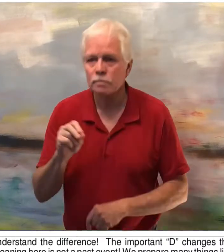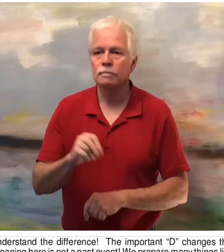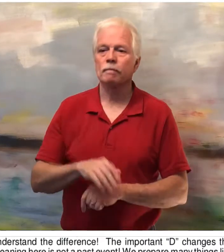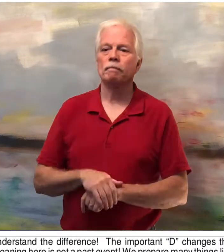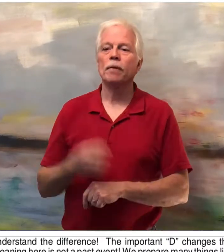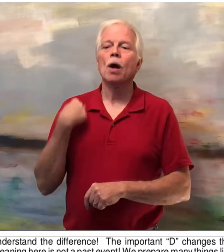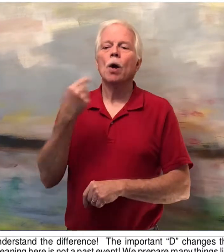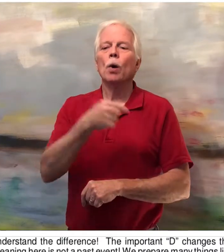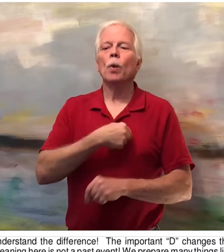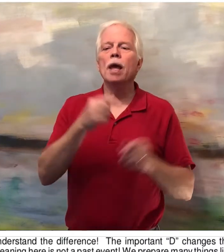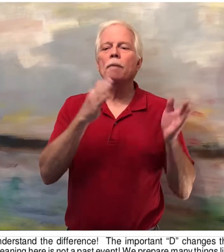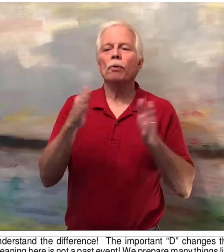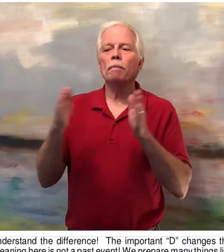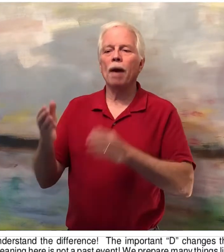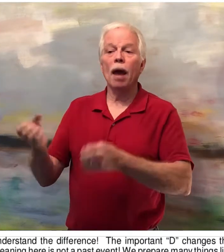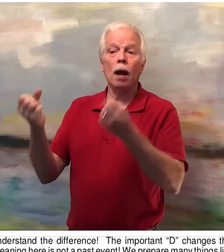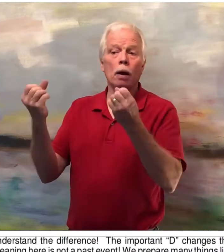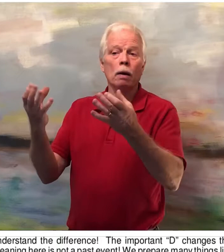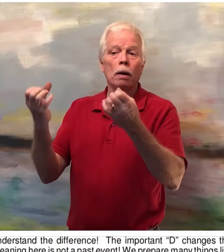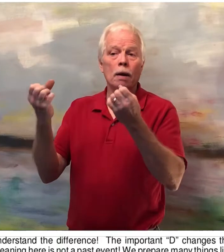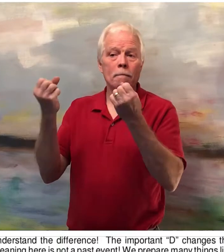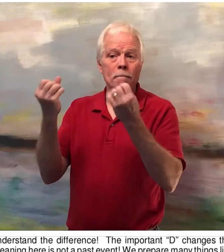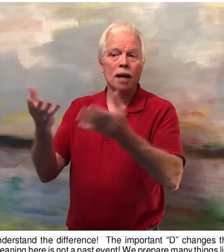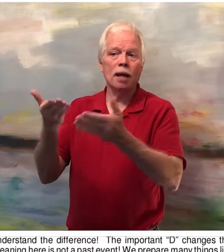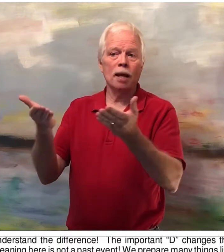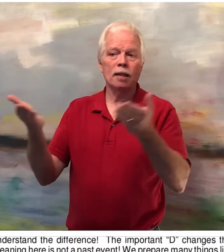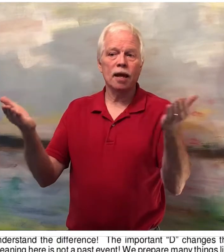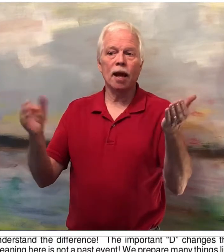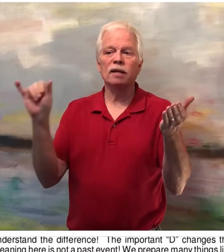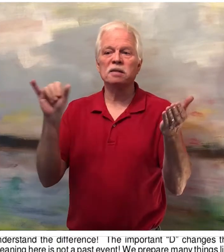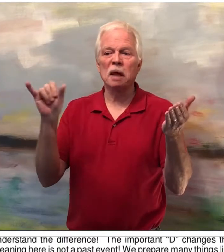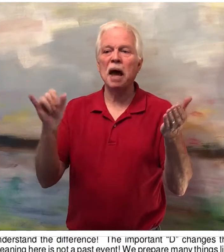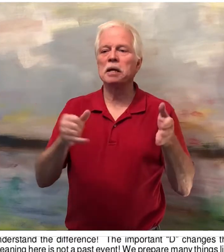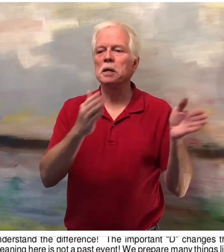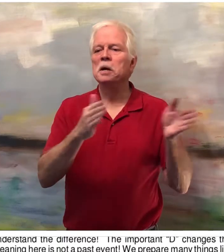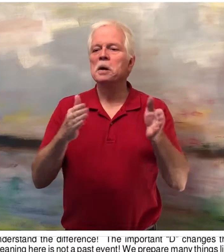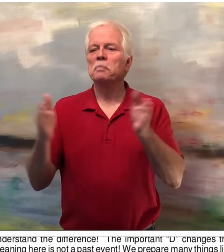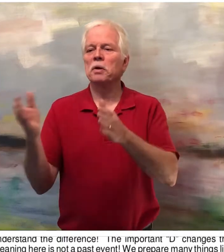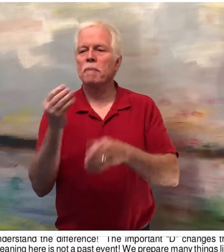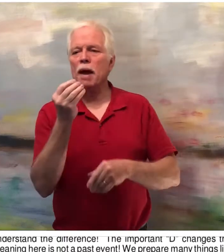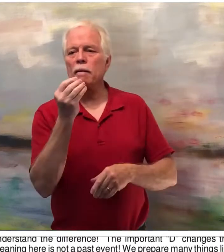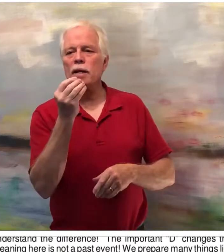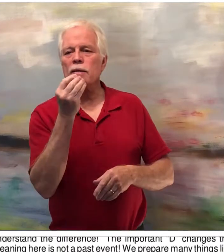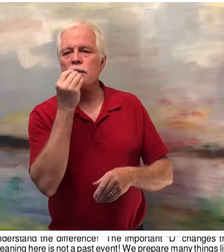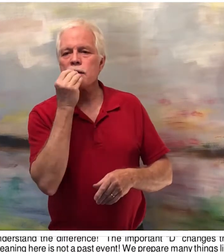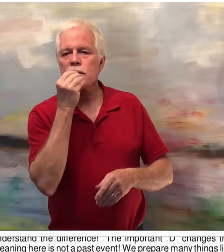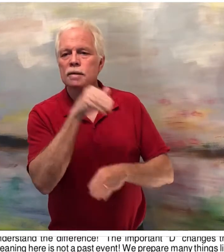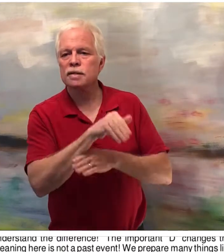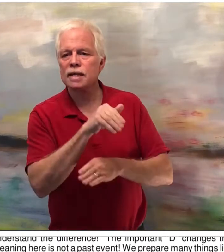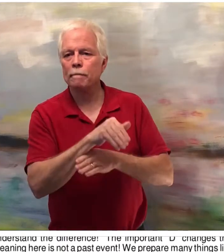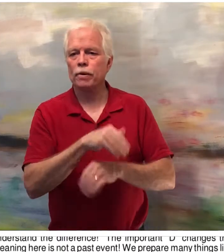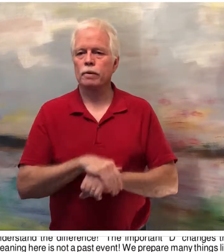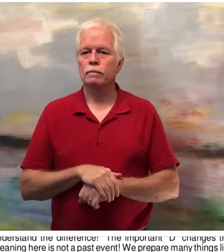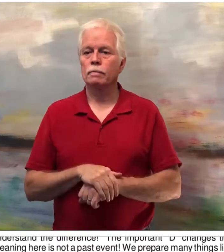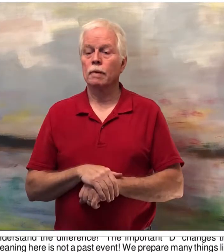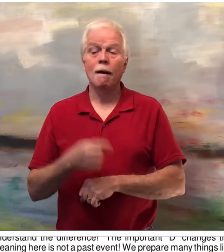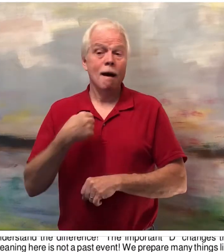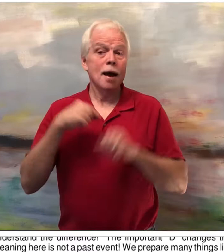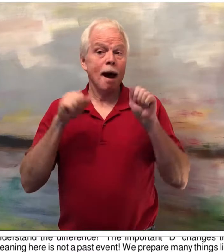We prepare many things, like preparing supper. And